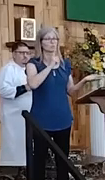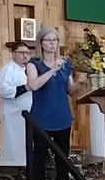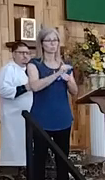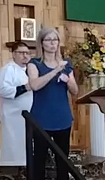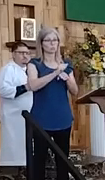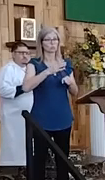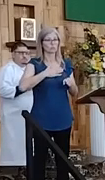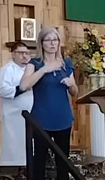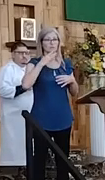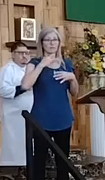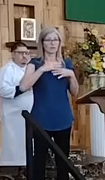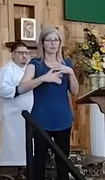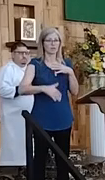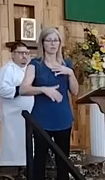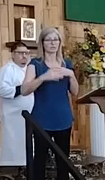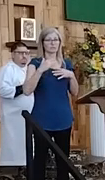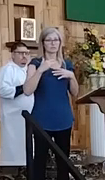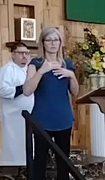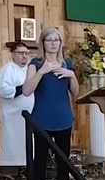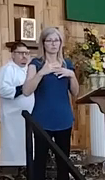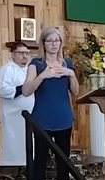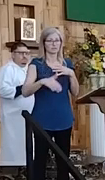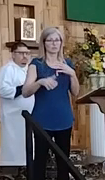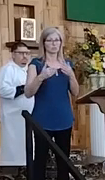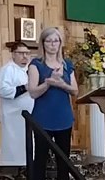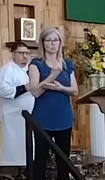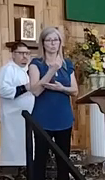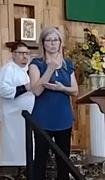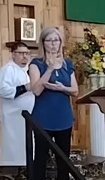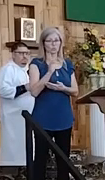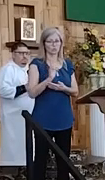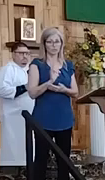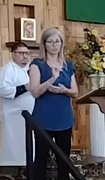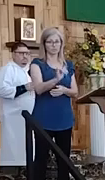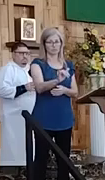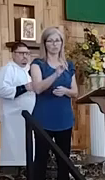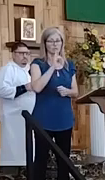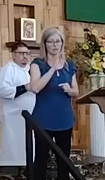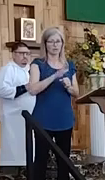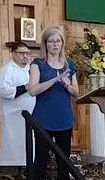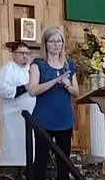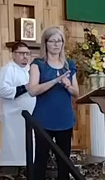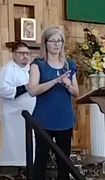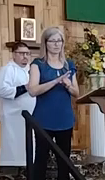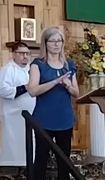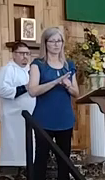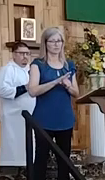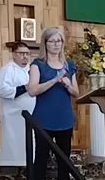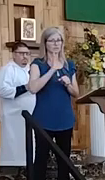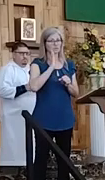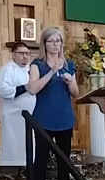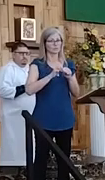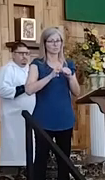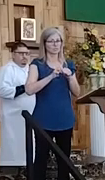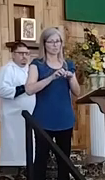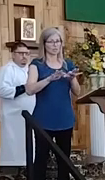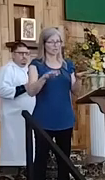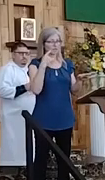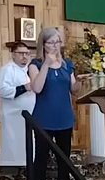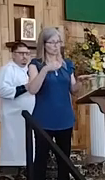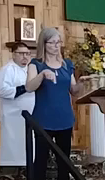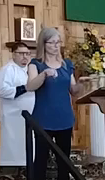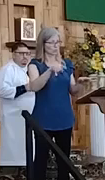the chalice of my blood, the blood of the new and eternal covenant, which will be poured out